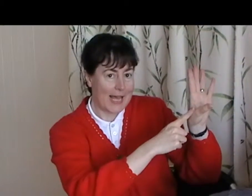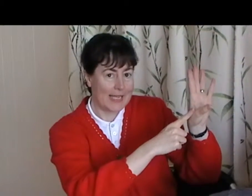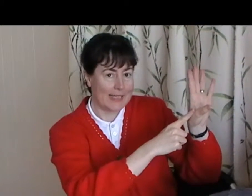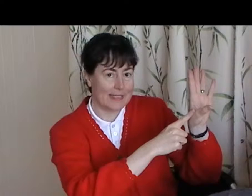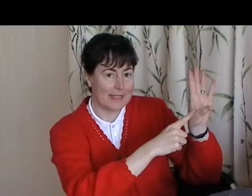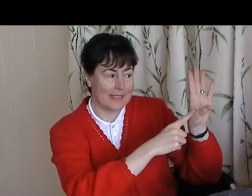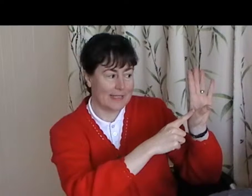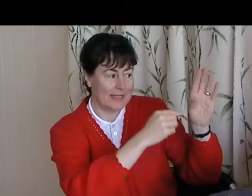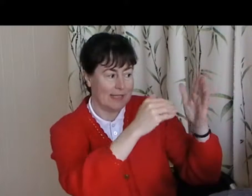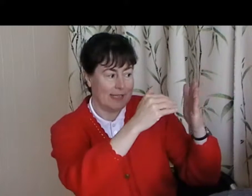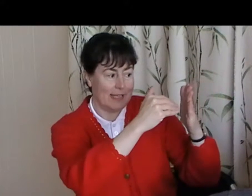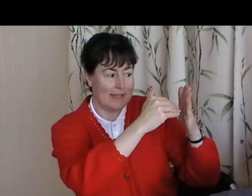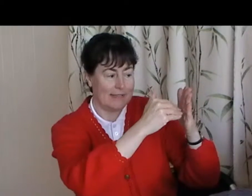Y, and Z.